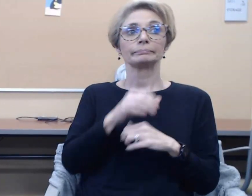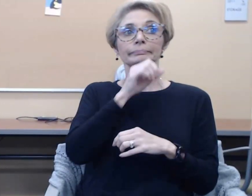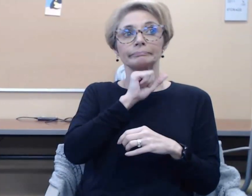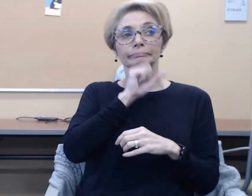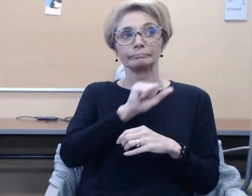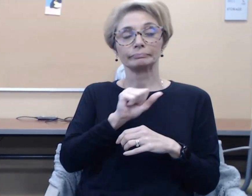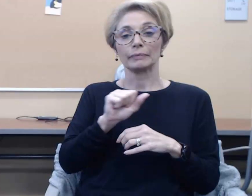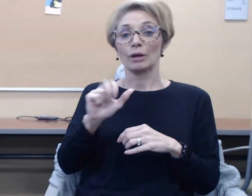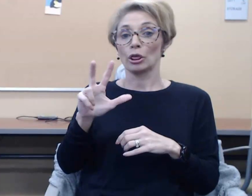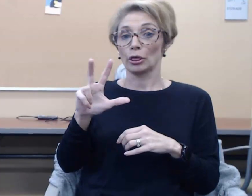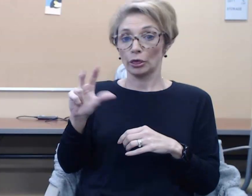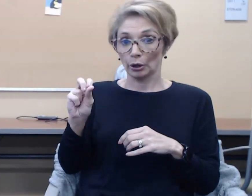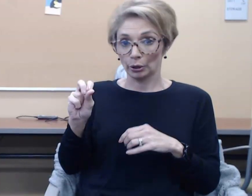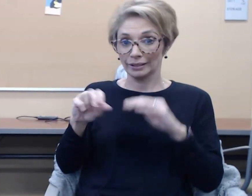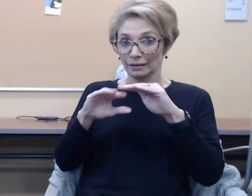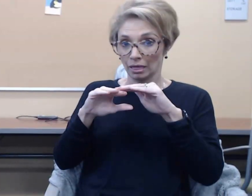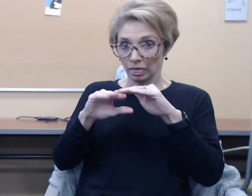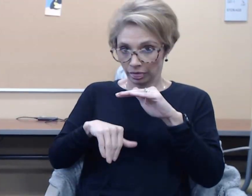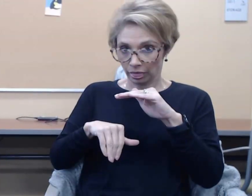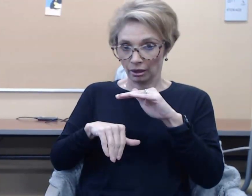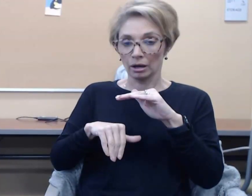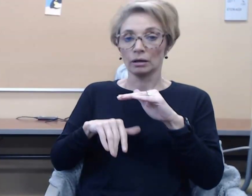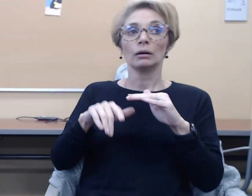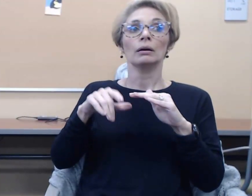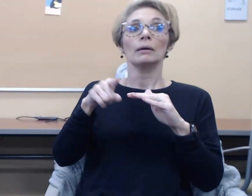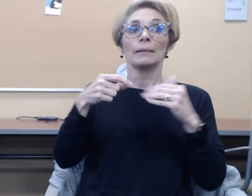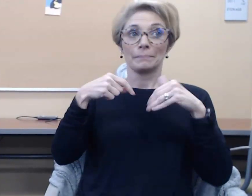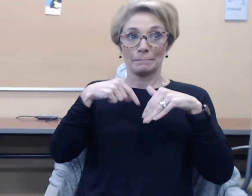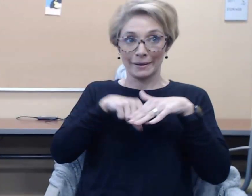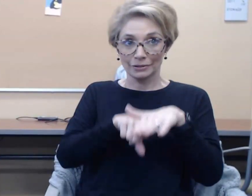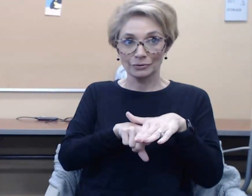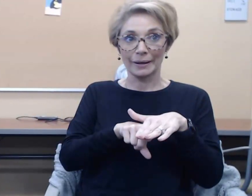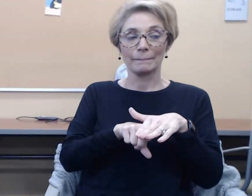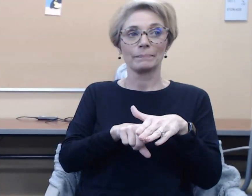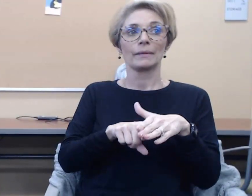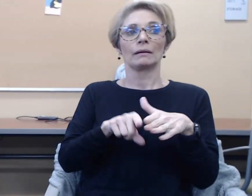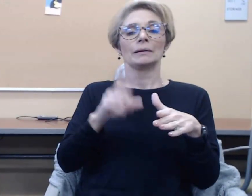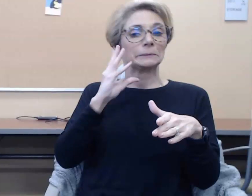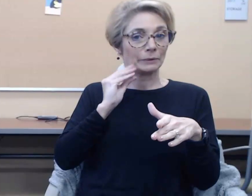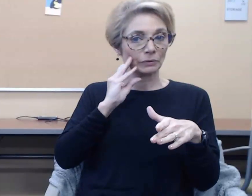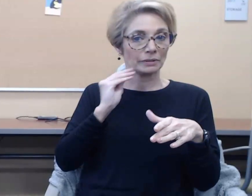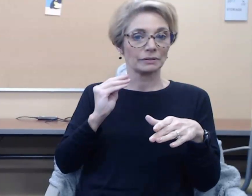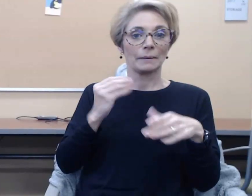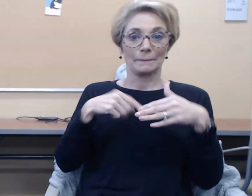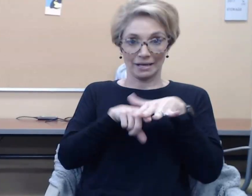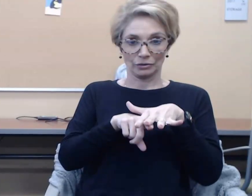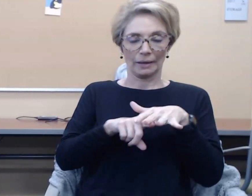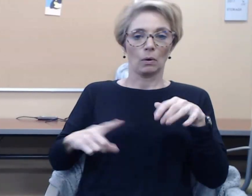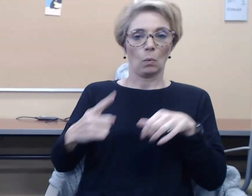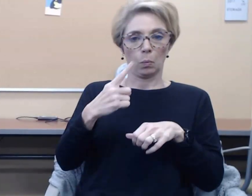or under, and we're in a mainstream setting for a minimum of 1 full school year. So I've built this specific